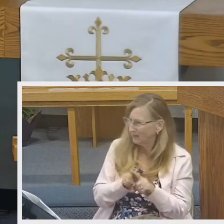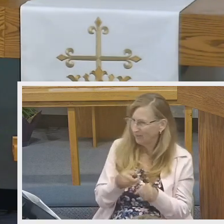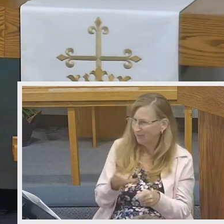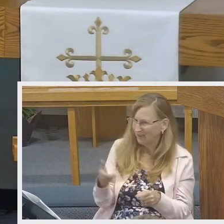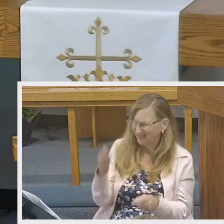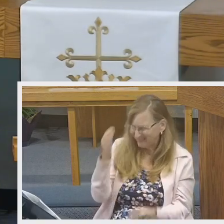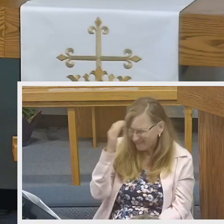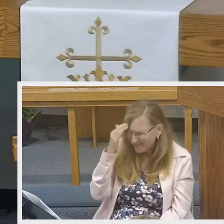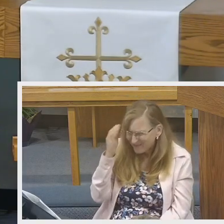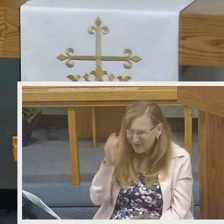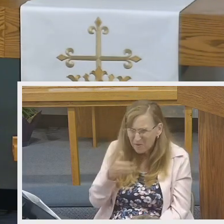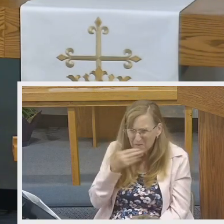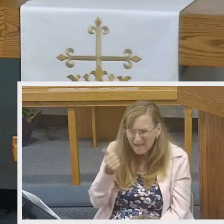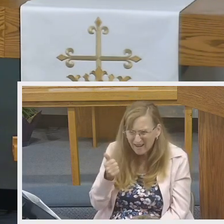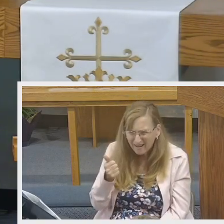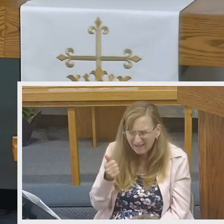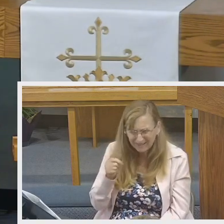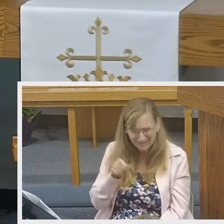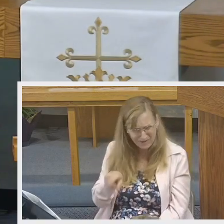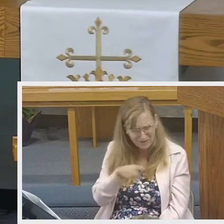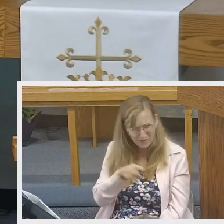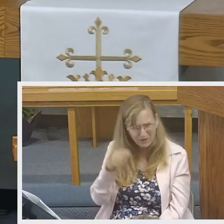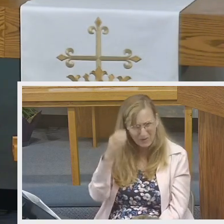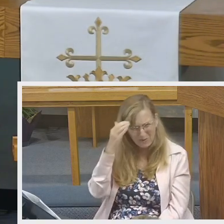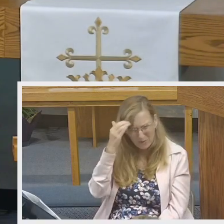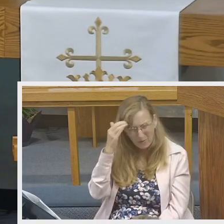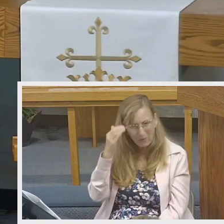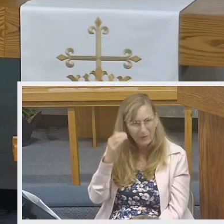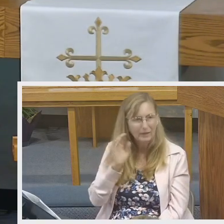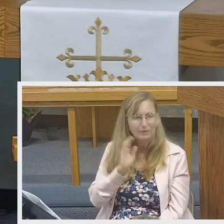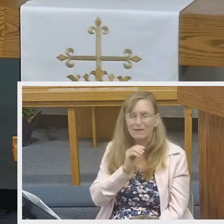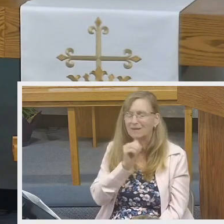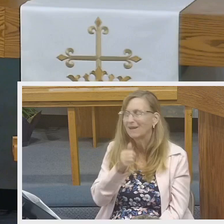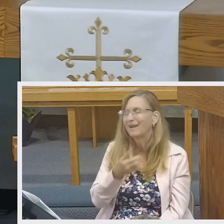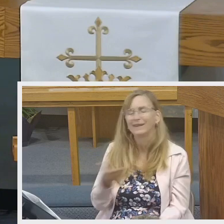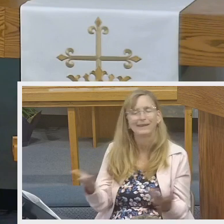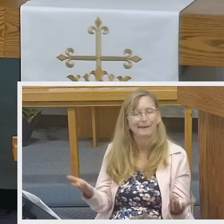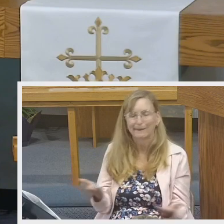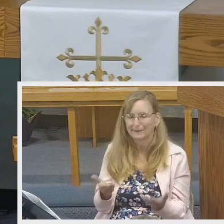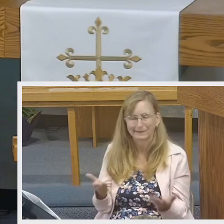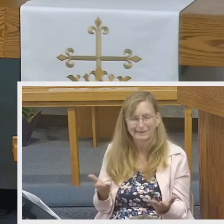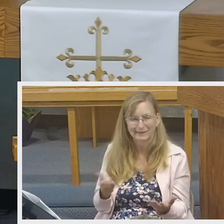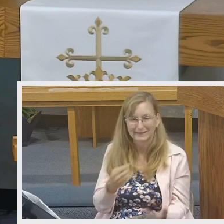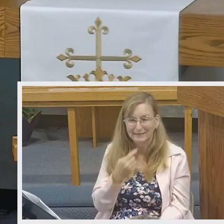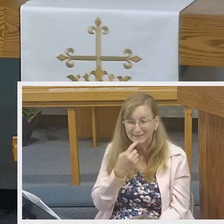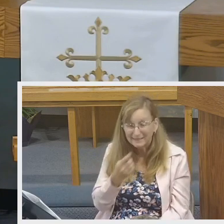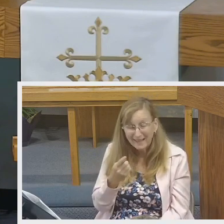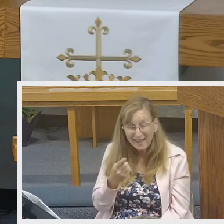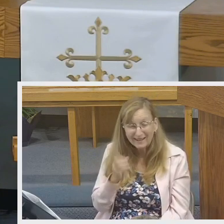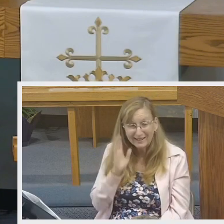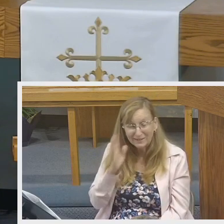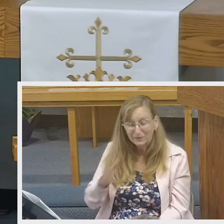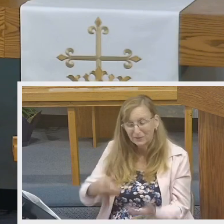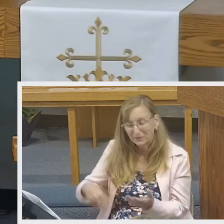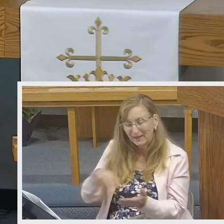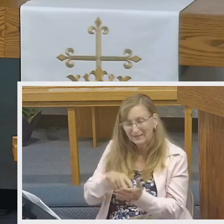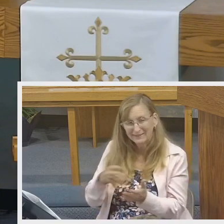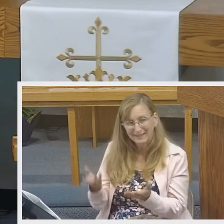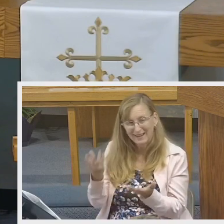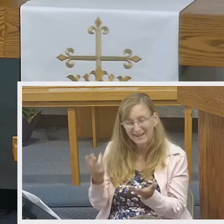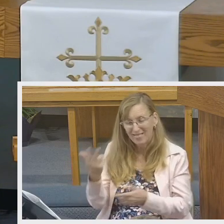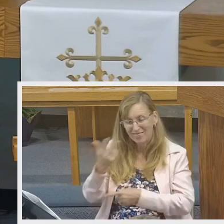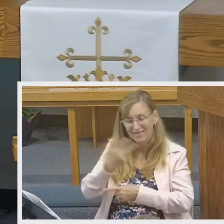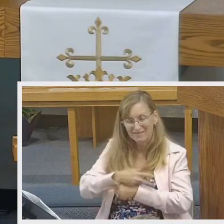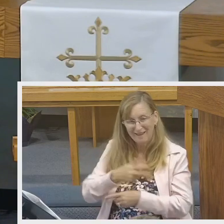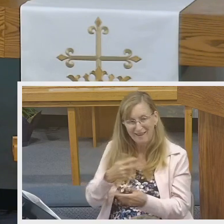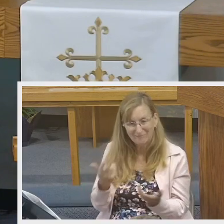better. You should know that he would not be here. He said he would rise again on the third day.